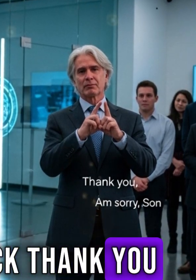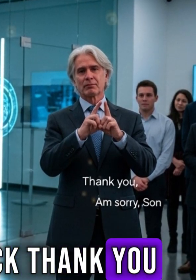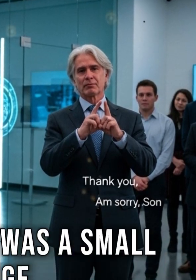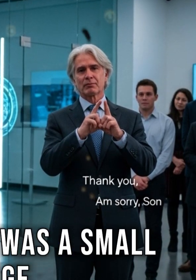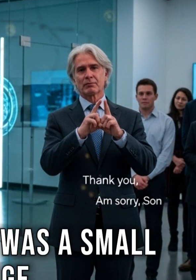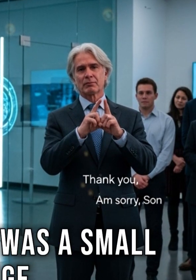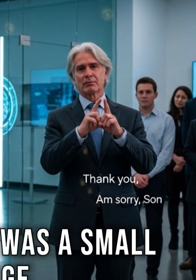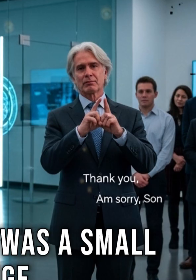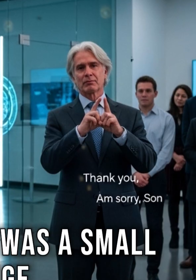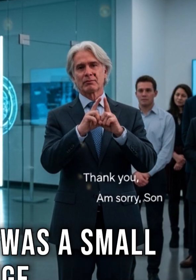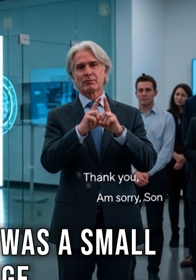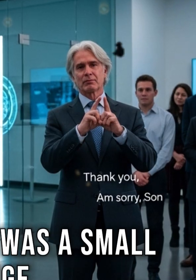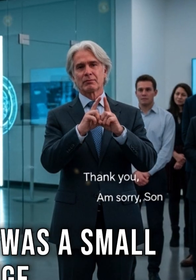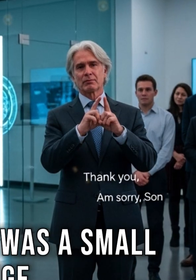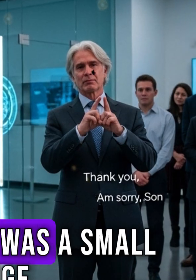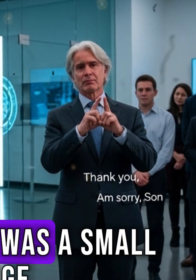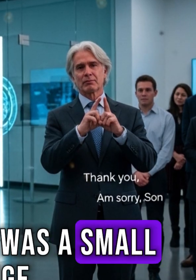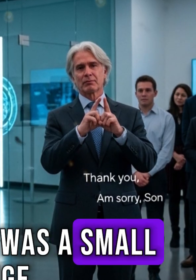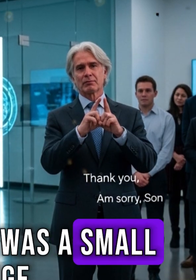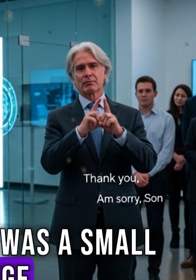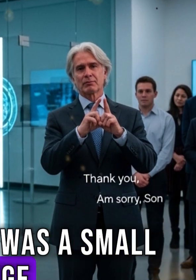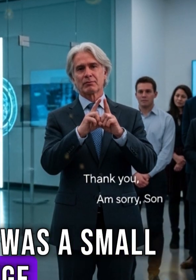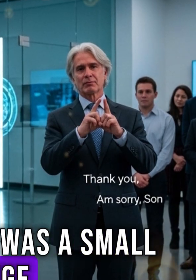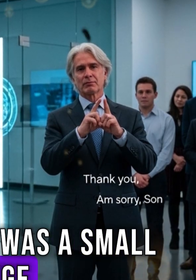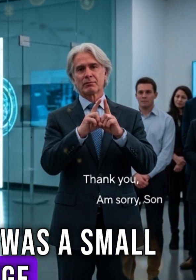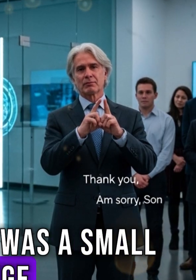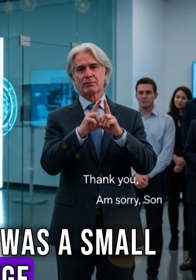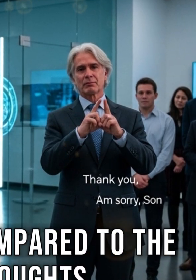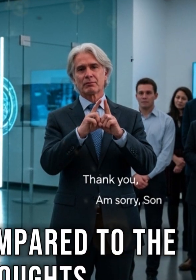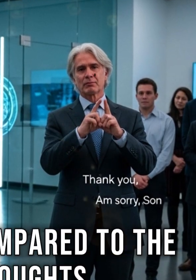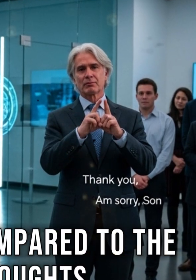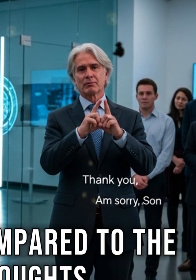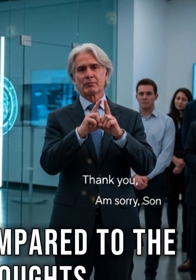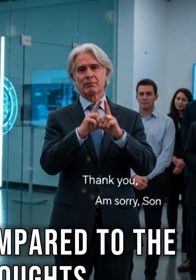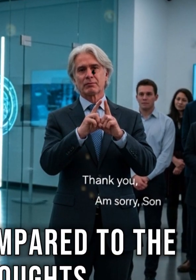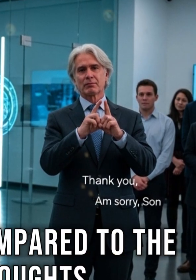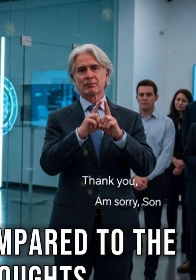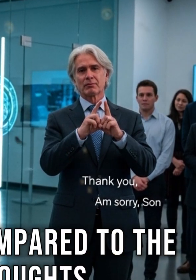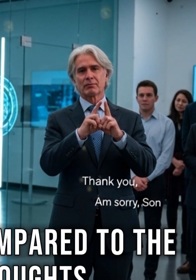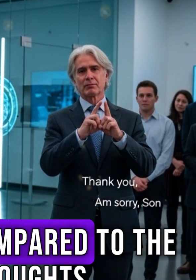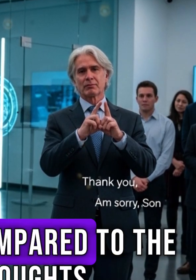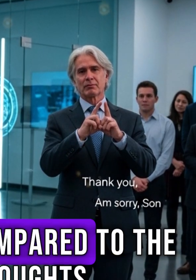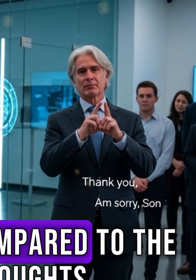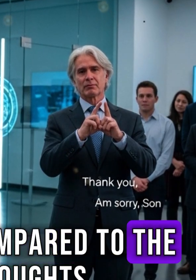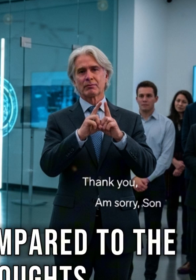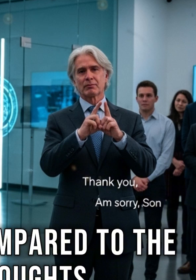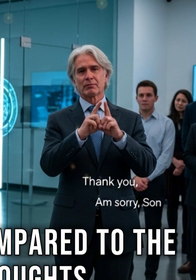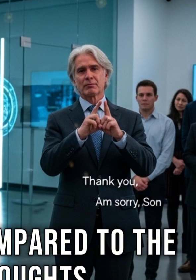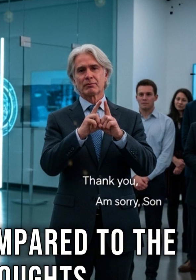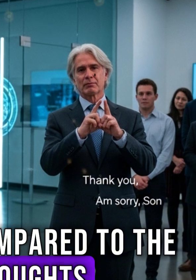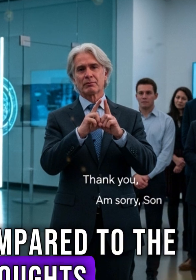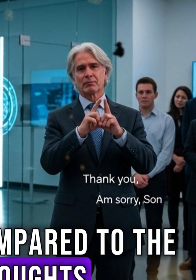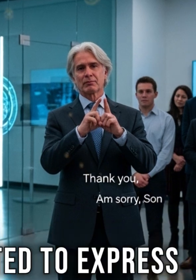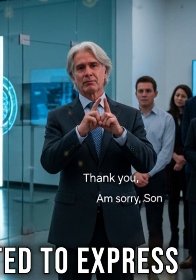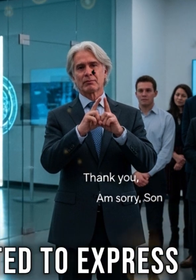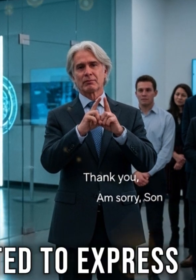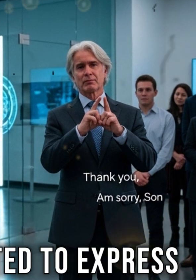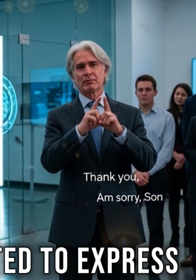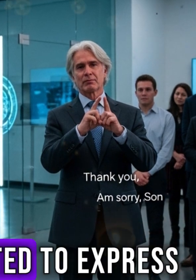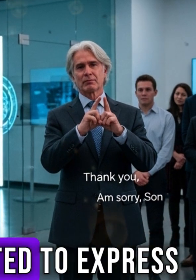you. That is enough." It was a small exchange, painfully basic, compared to the complex thoughts both clearly wanted